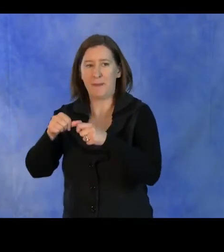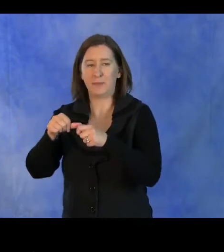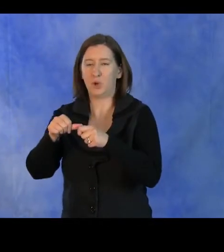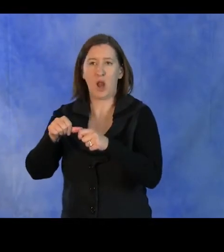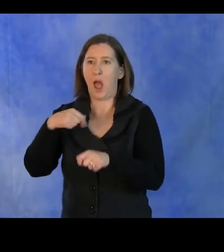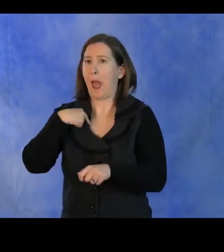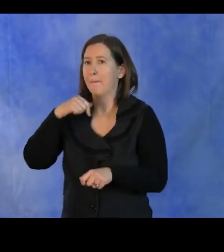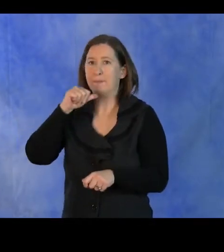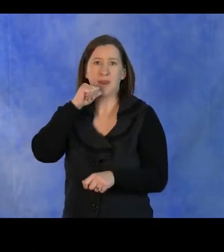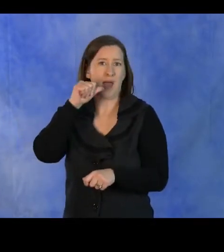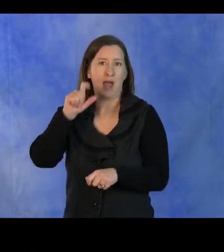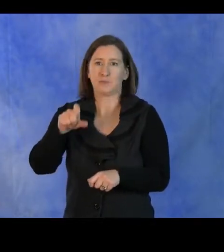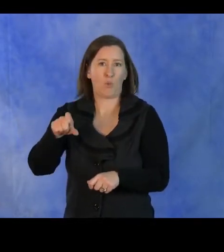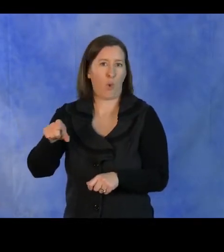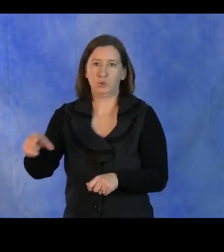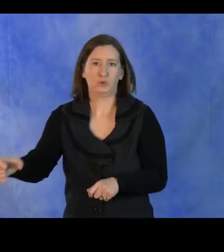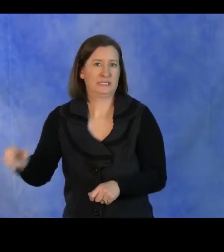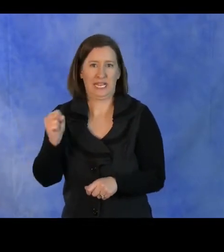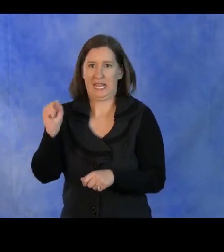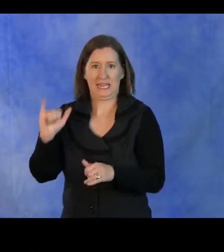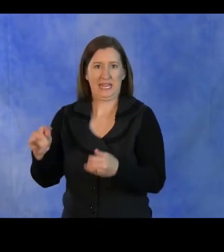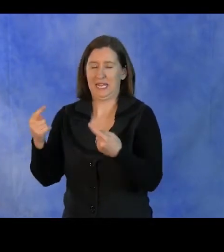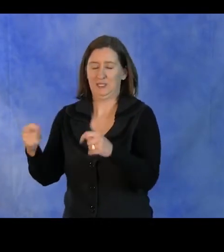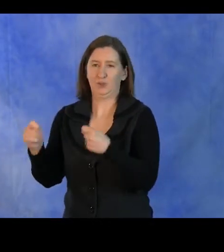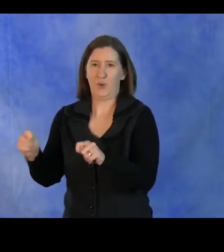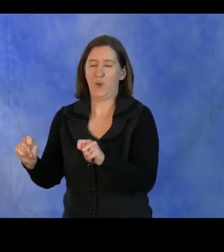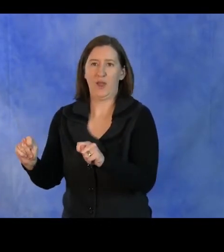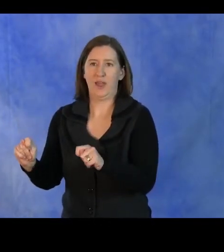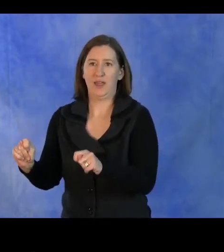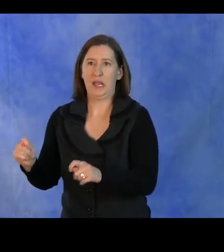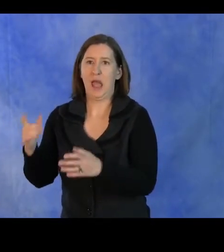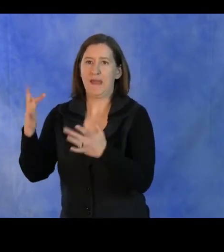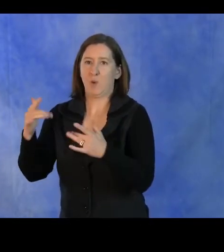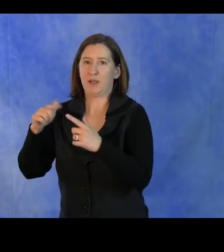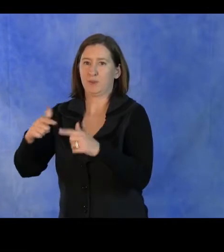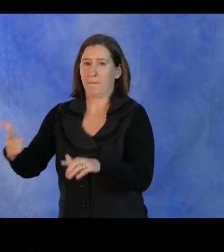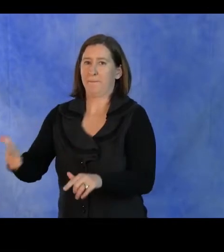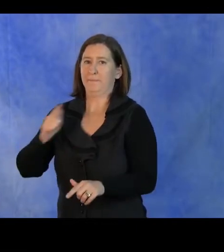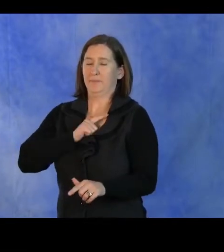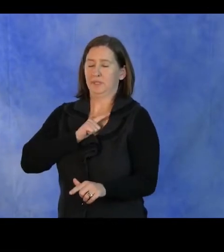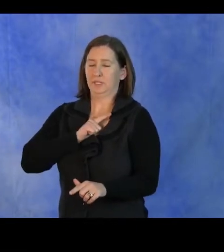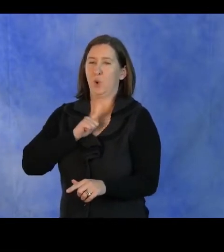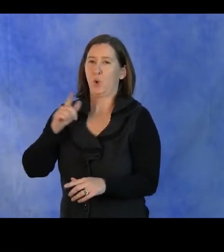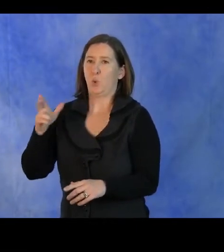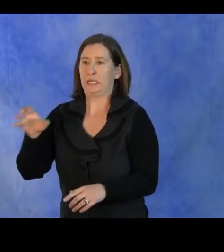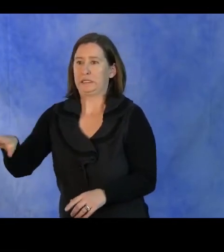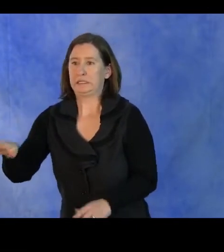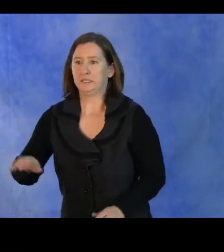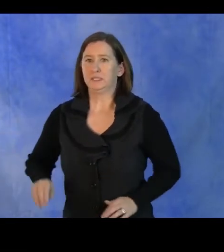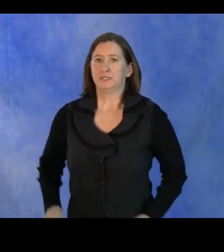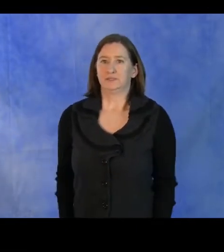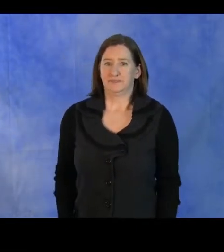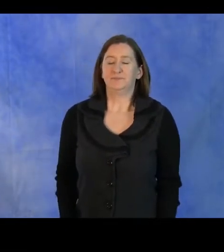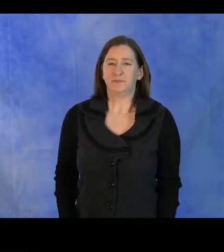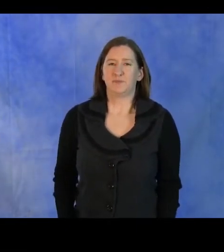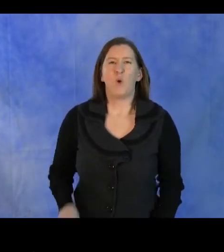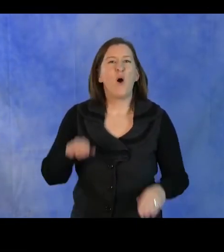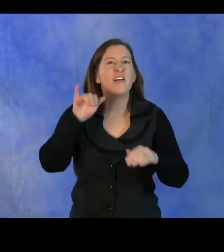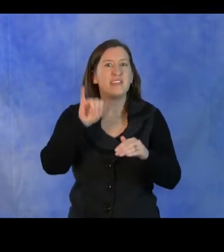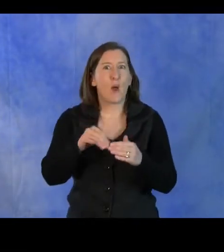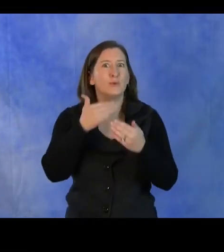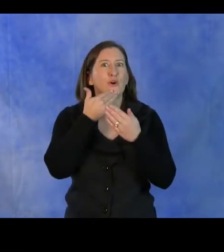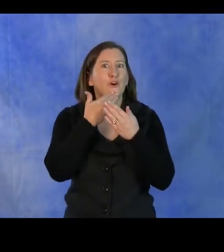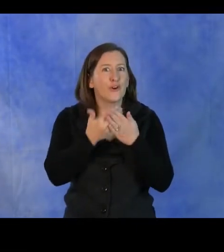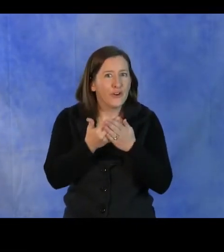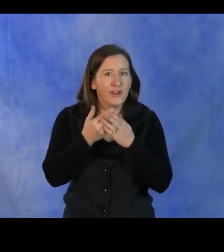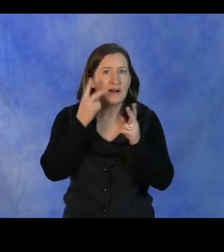went to grab it, but remember, he knows that he's not supposed to take the toy. And so he has to wait till his turn. So